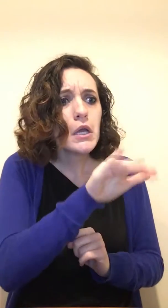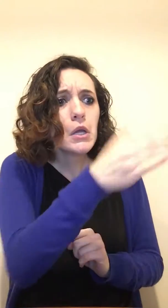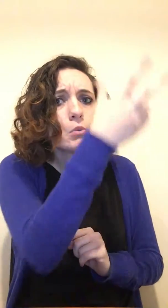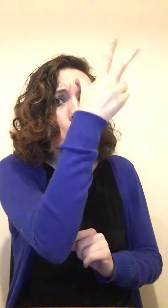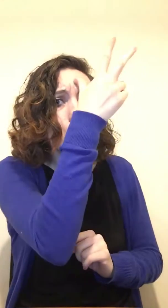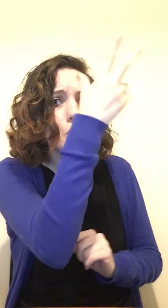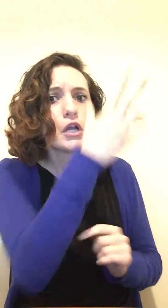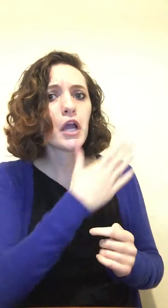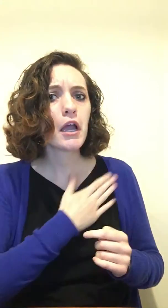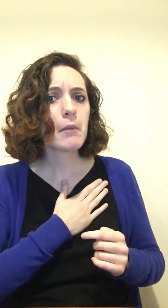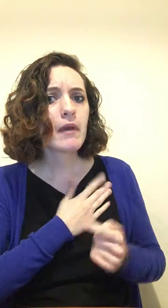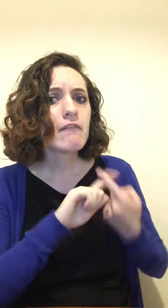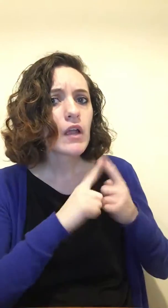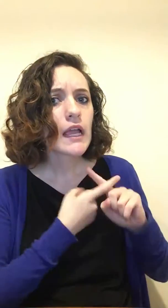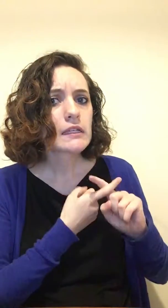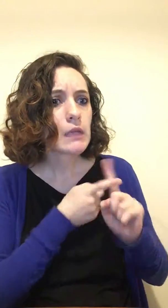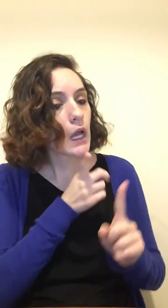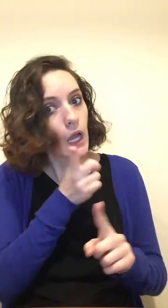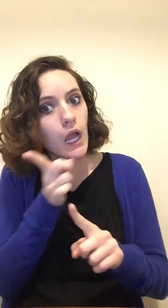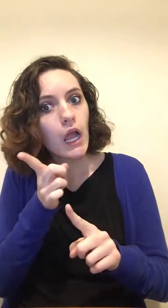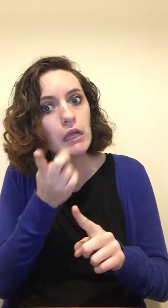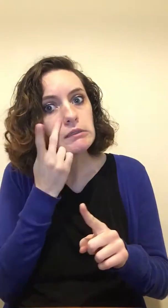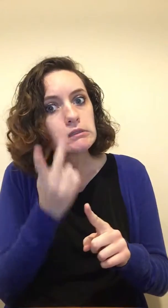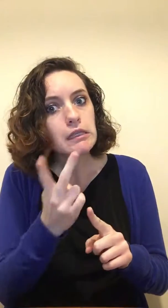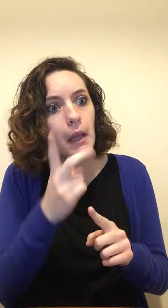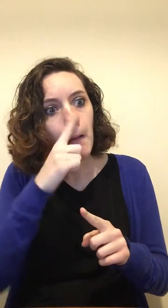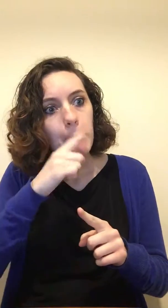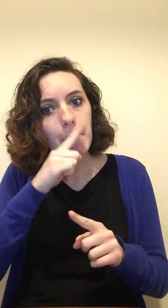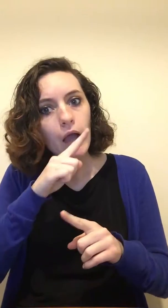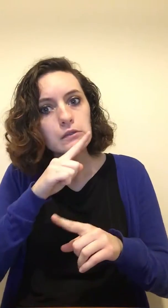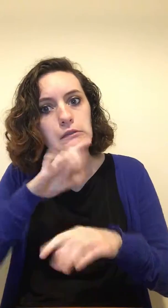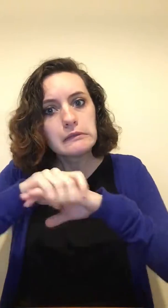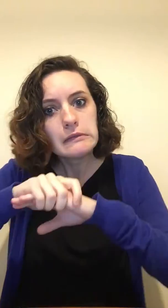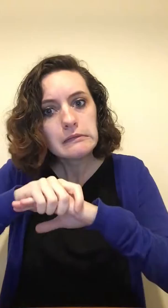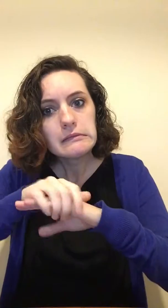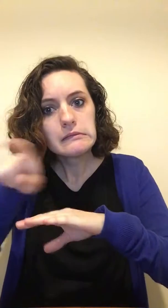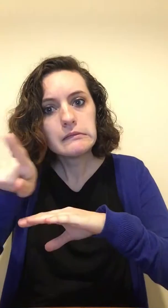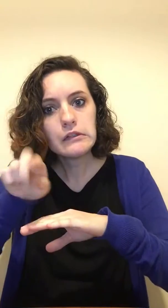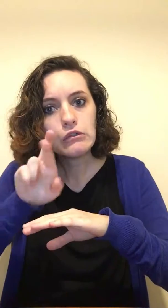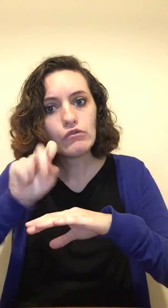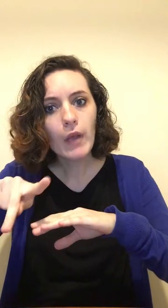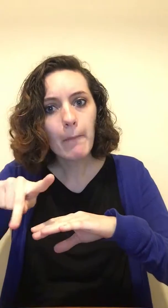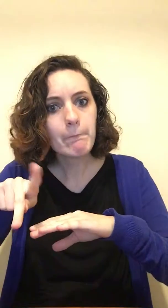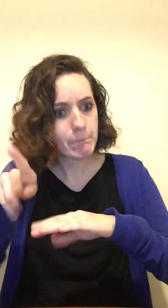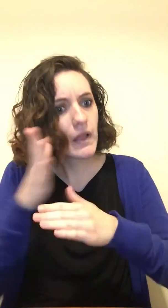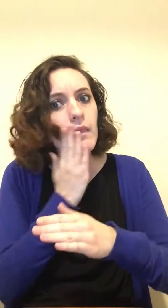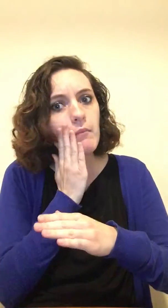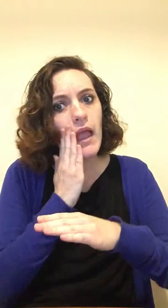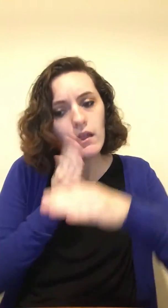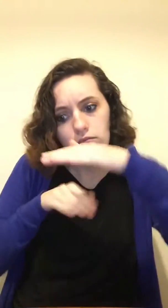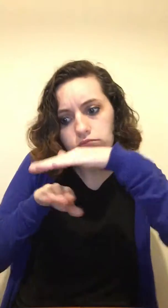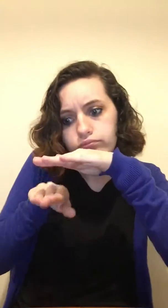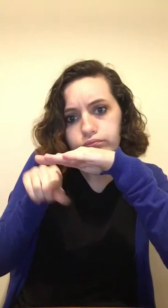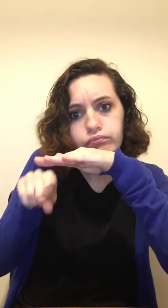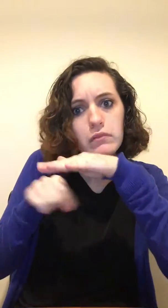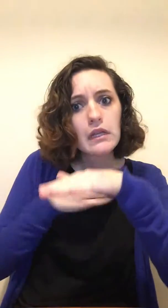my friend, there's a mouse trap under the bed there. Please undo it." The rooster said,